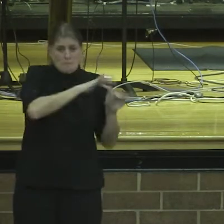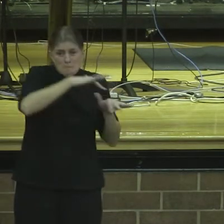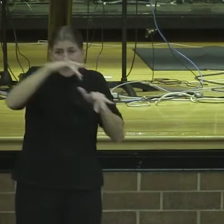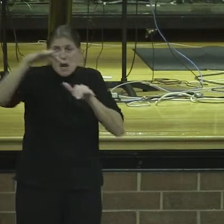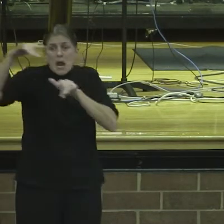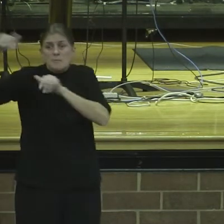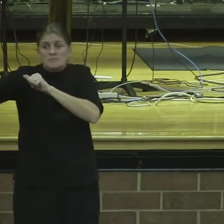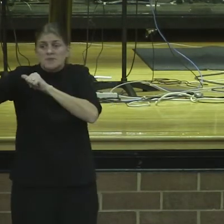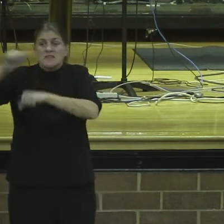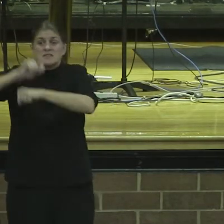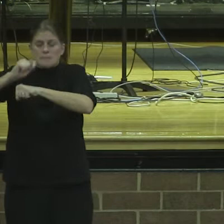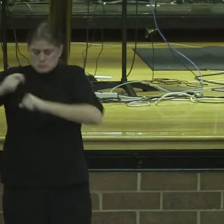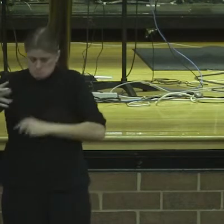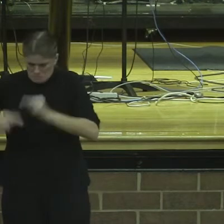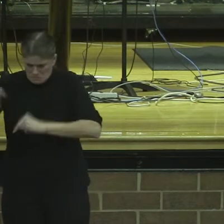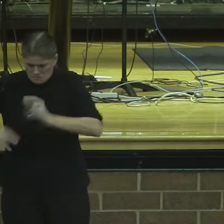so they have a place to worship God again.